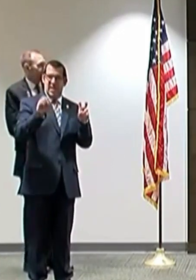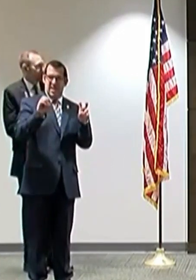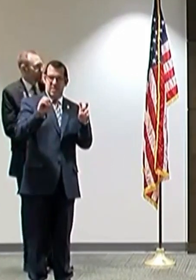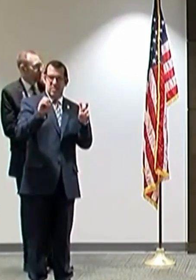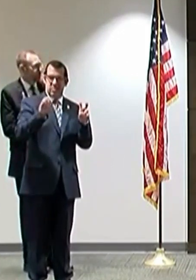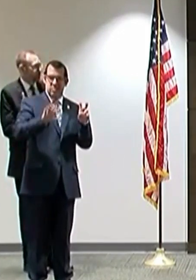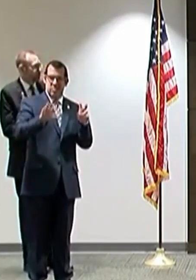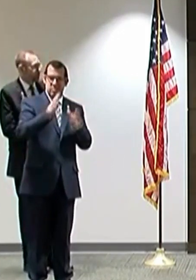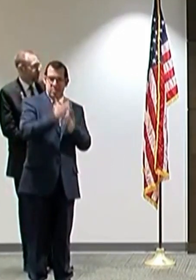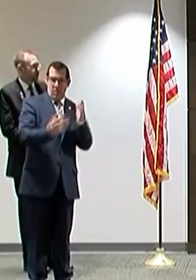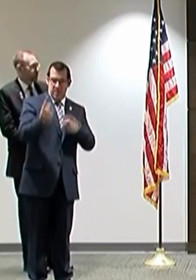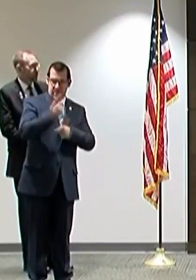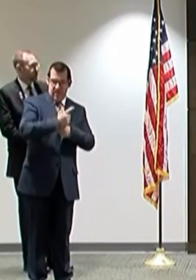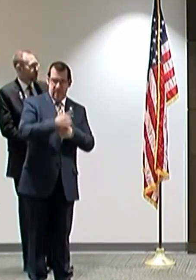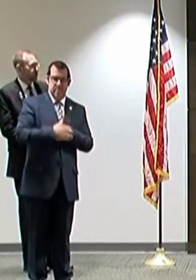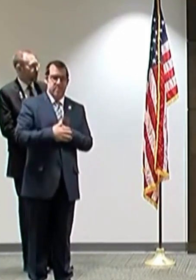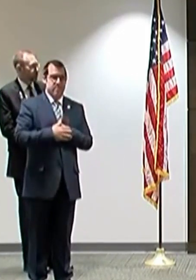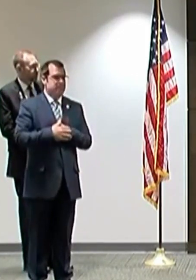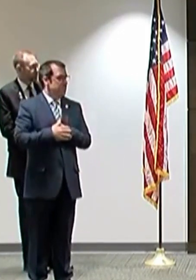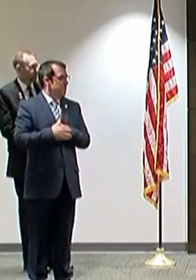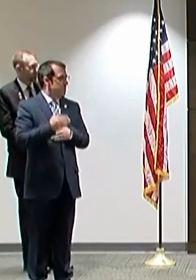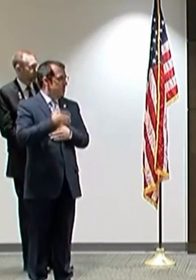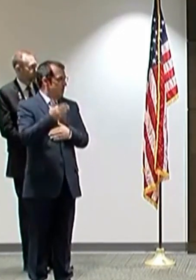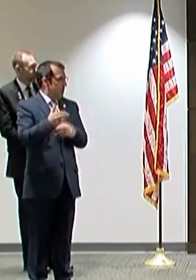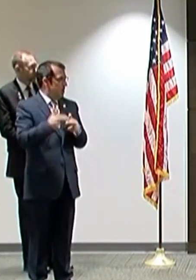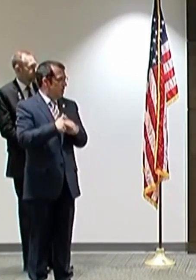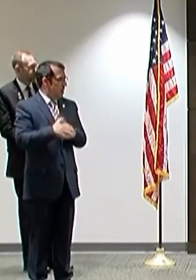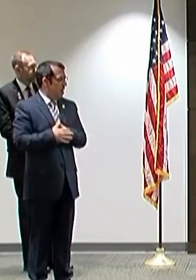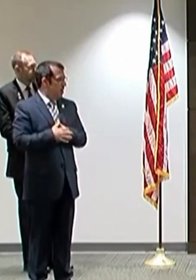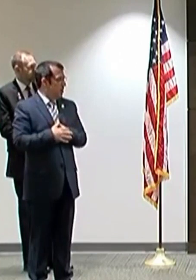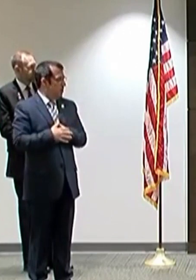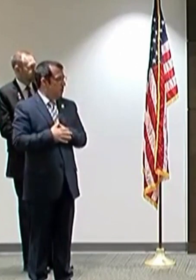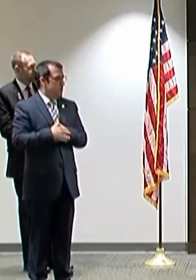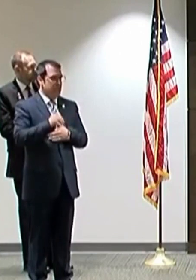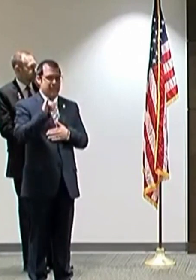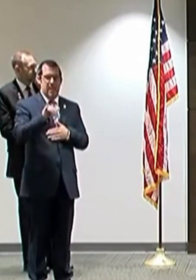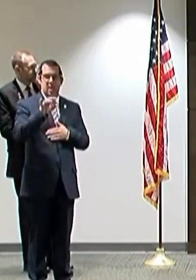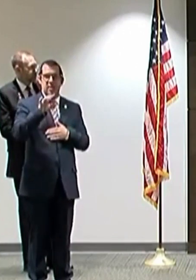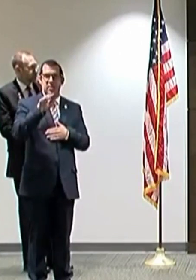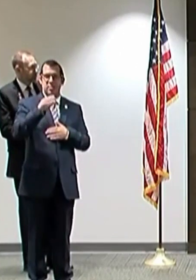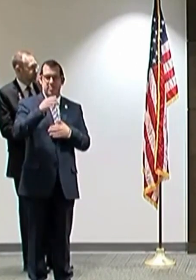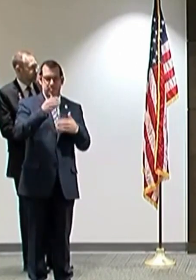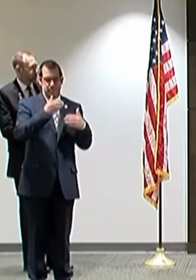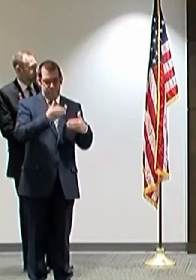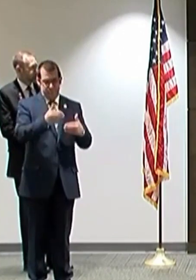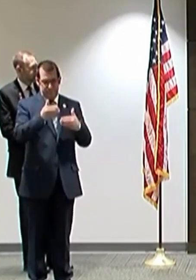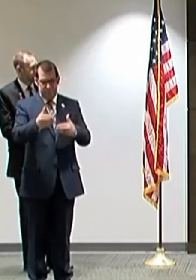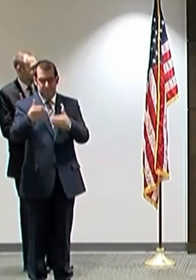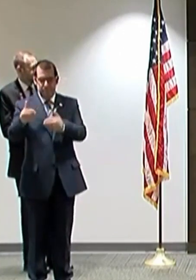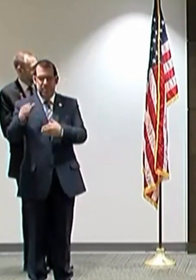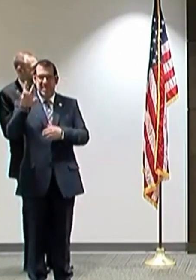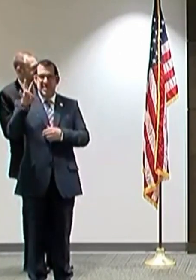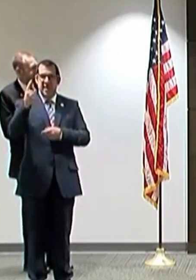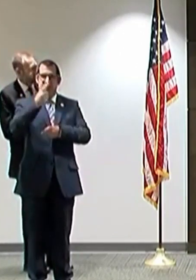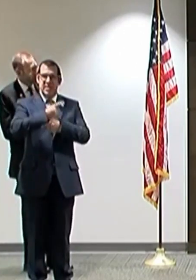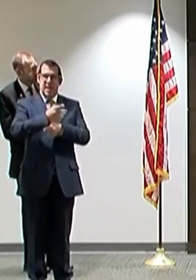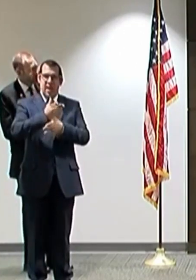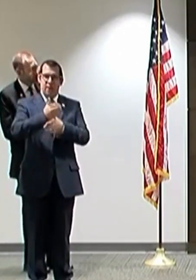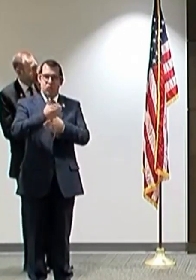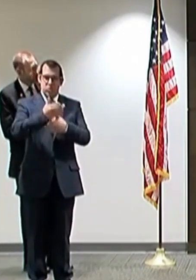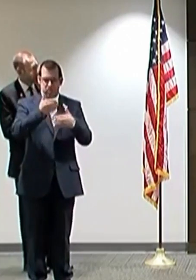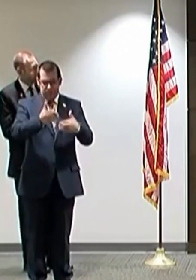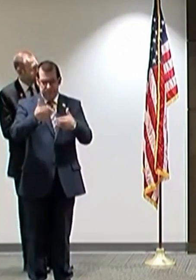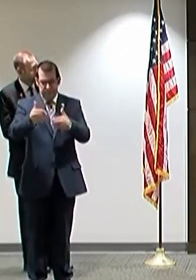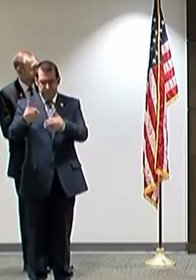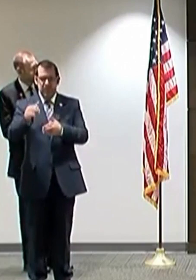on some days. If you go to the next slide, you'll see it in a rolling 7-day average that